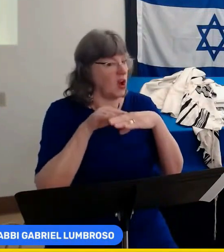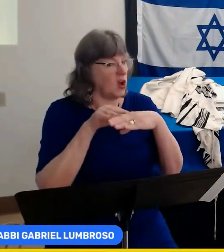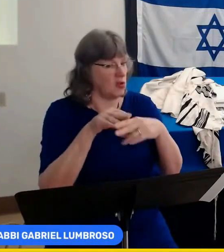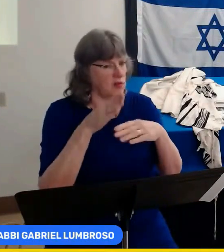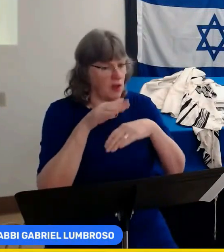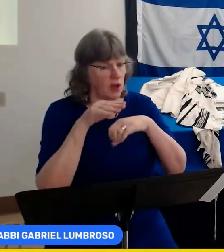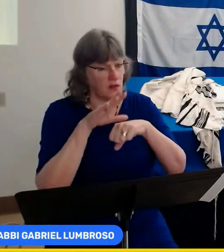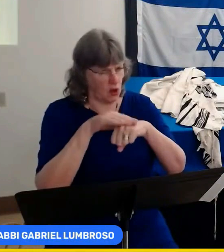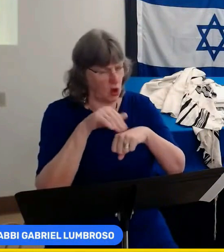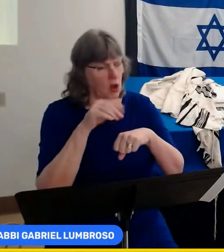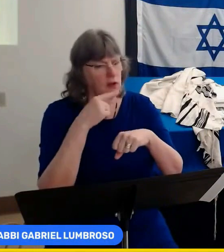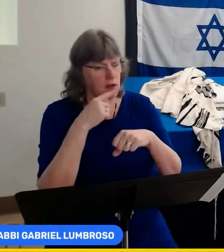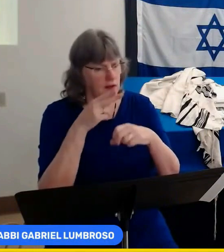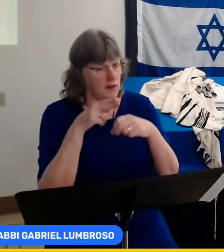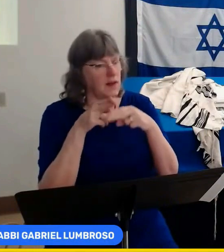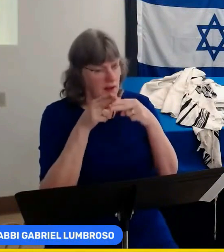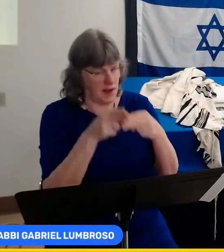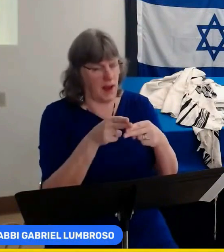going to fill my notes.